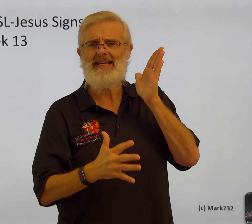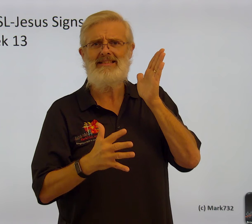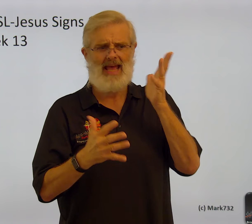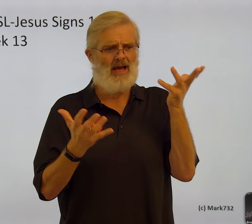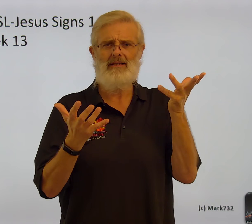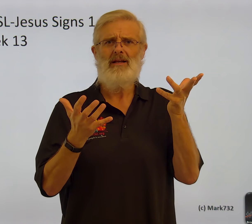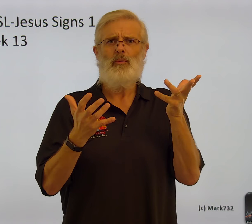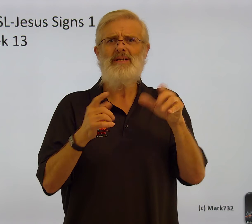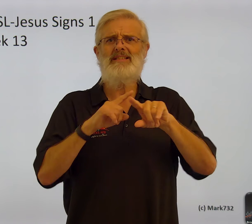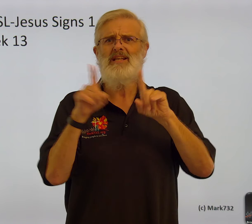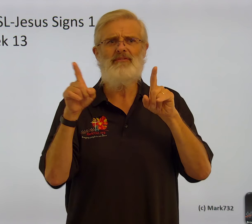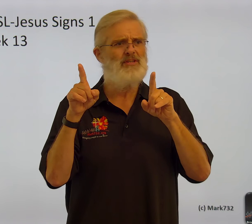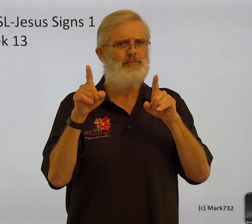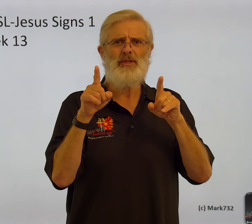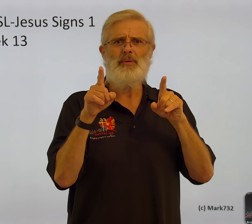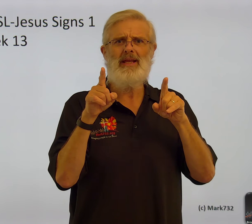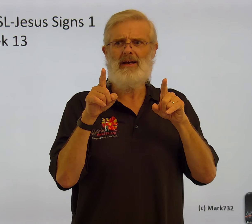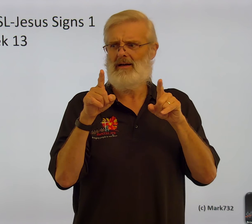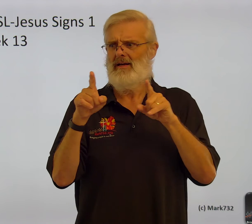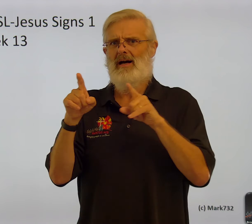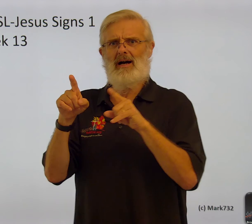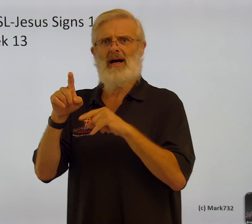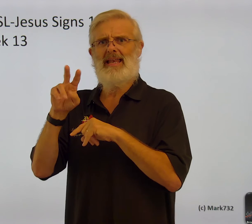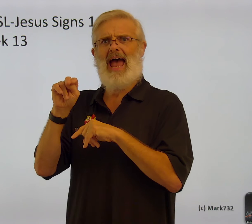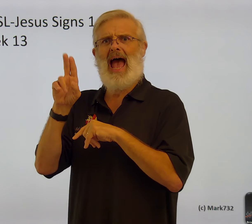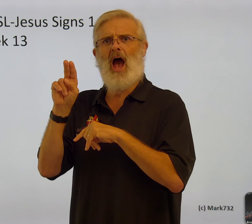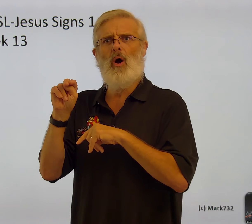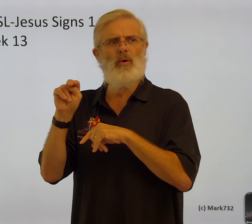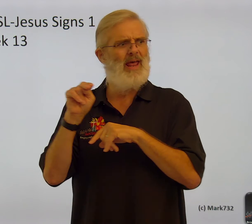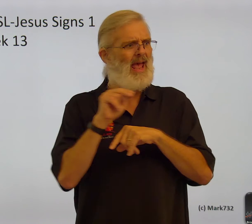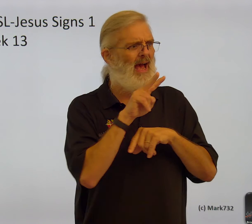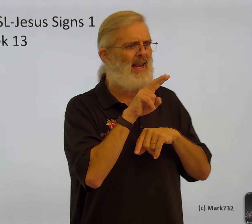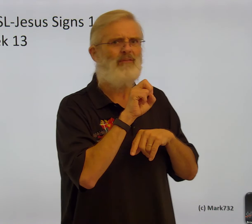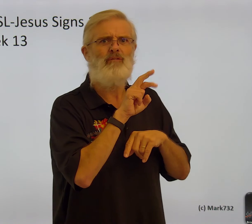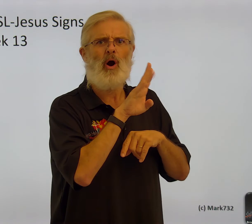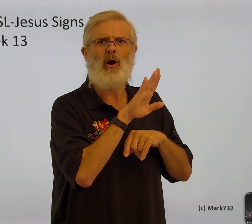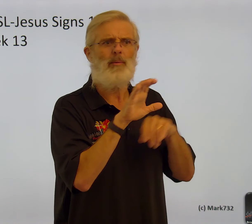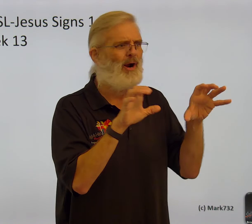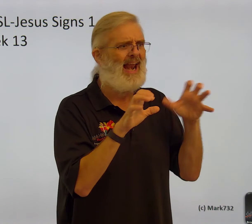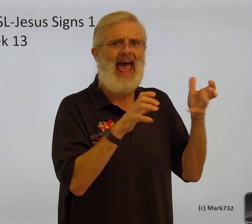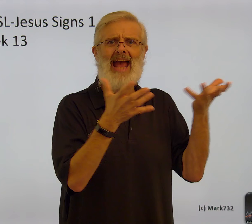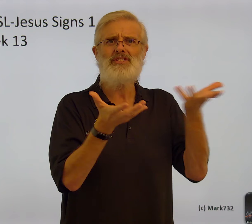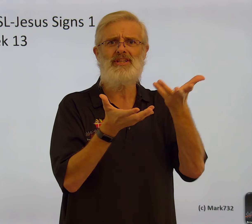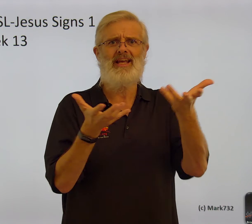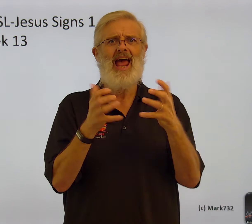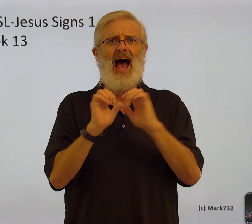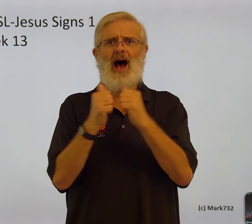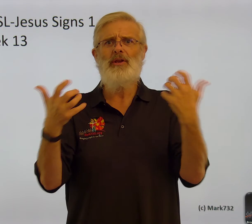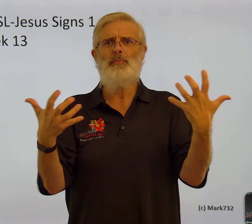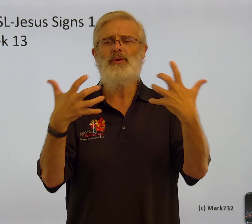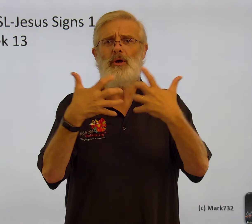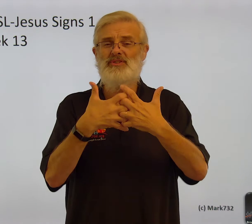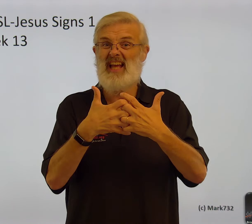and what's the difference between a noun and a verb and an action and how do you put those together